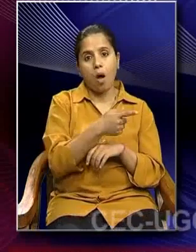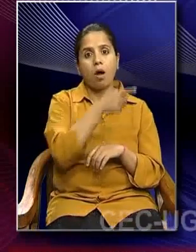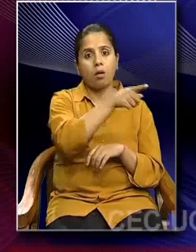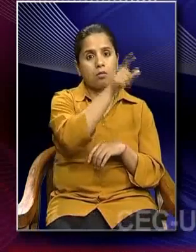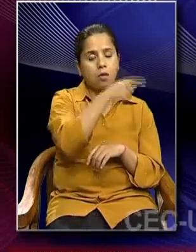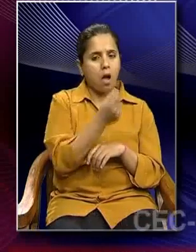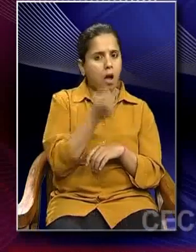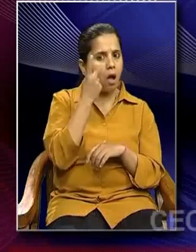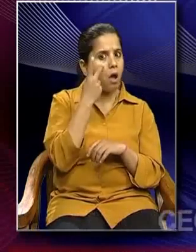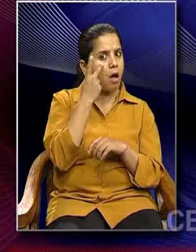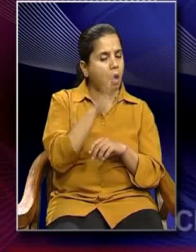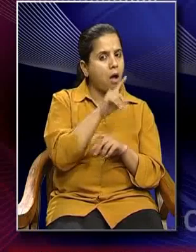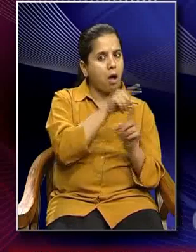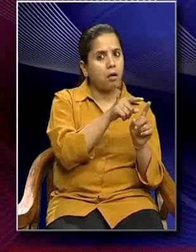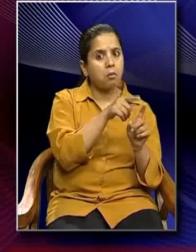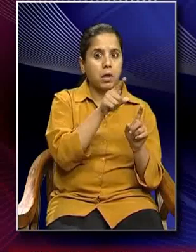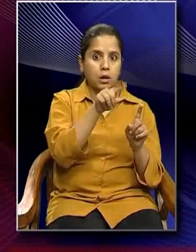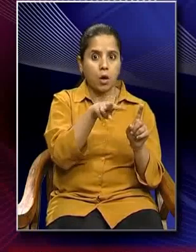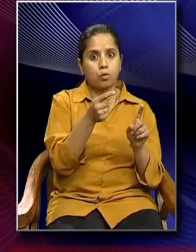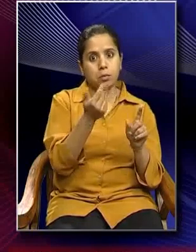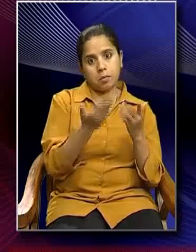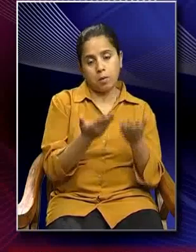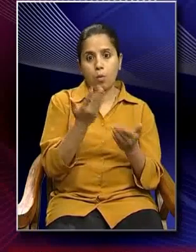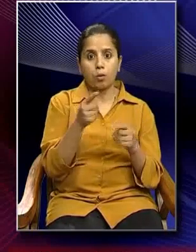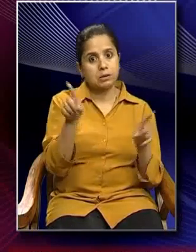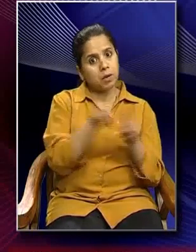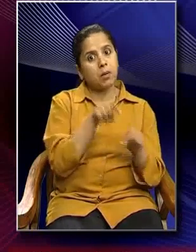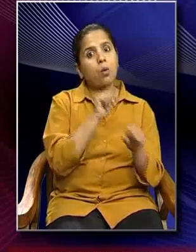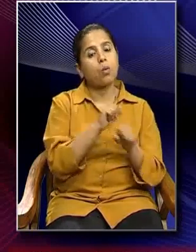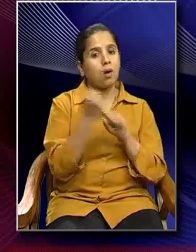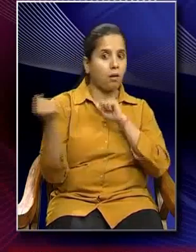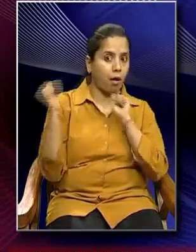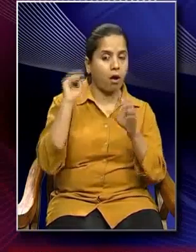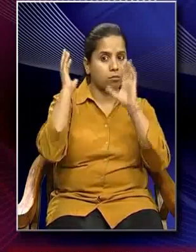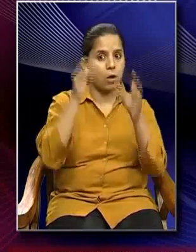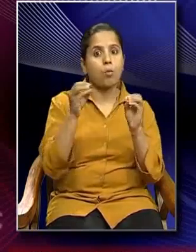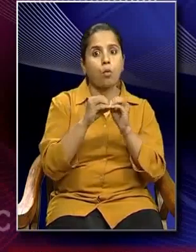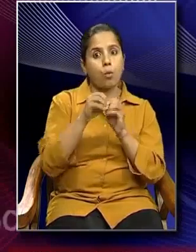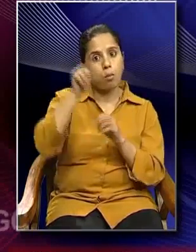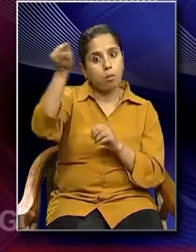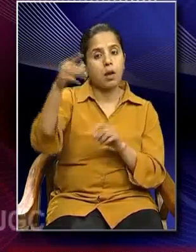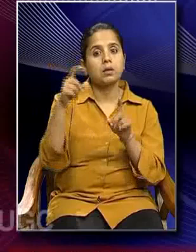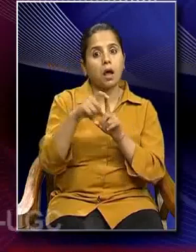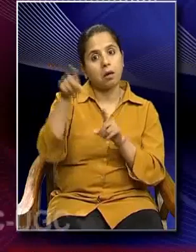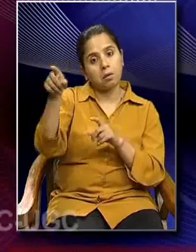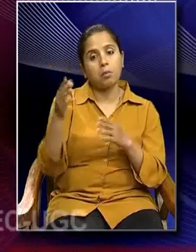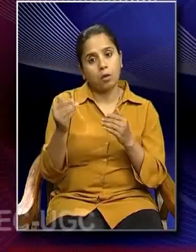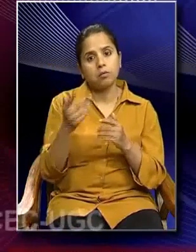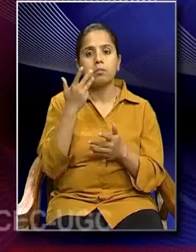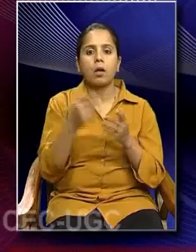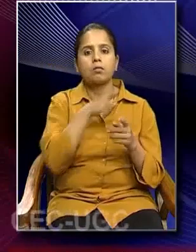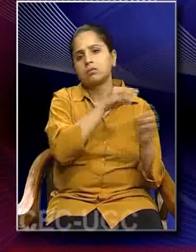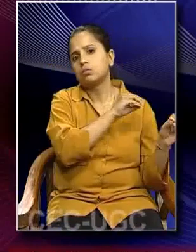understand that he or she can get 1000 rupees for the same kind of job in Mumbai or in Delhi, so he or she